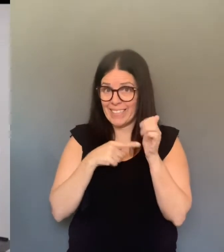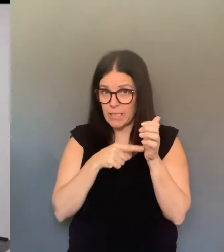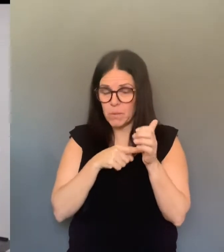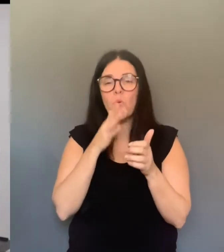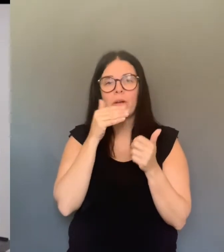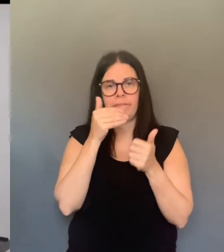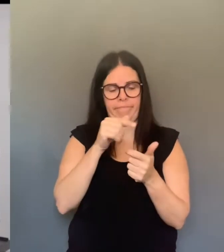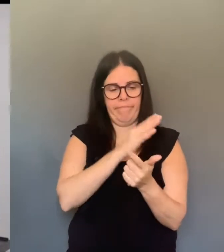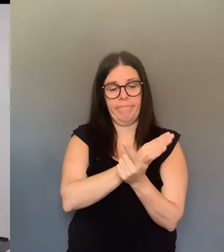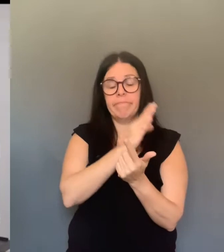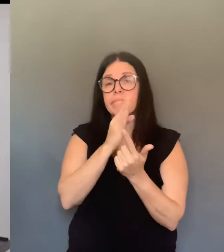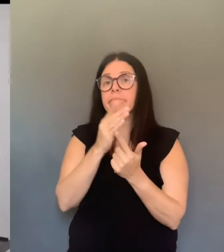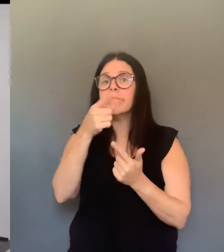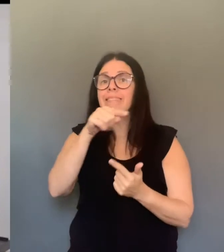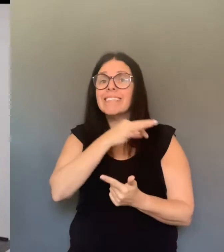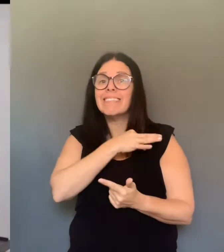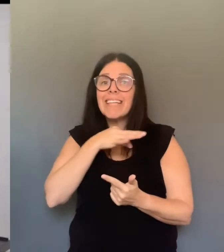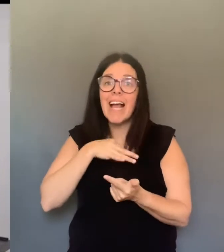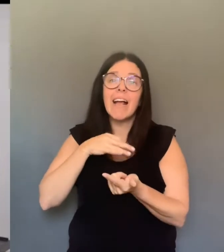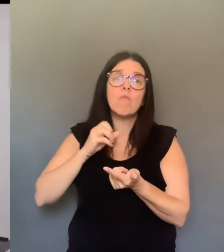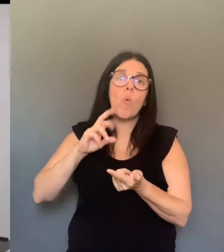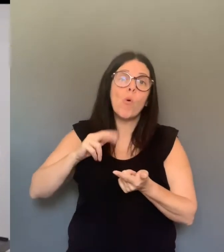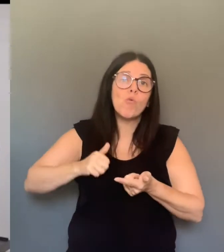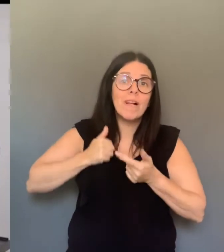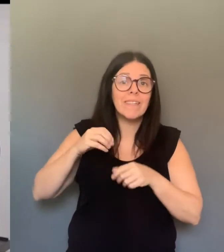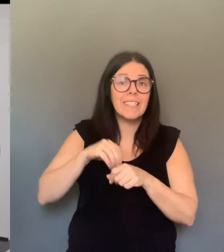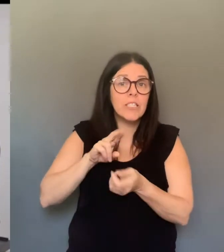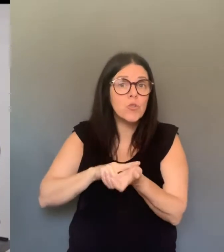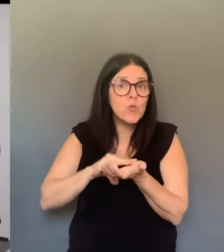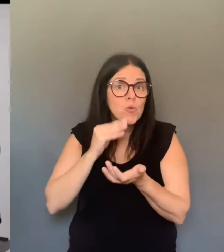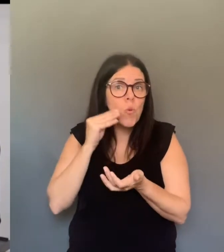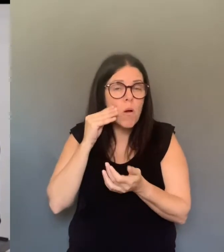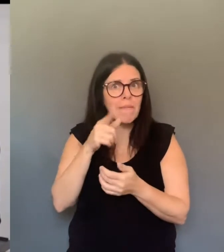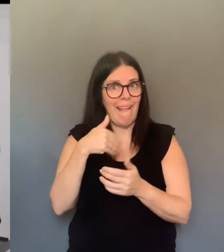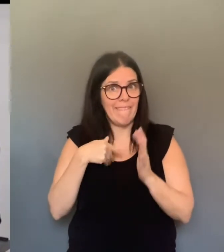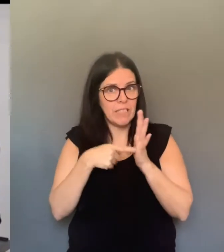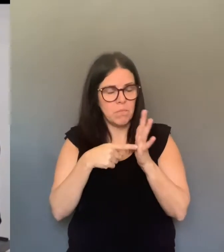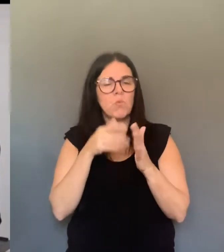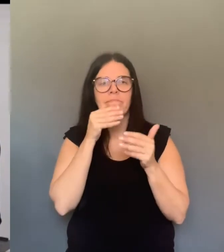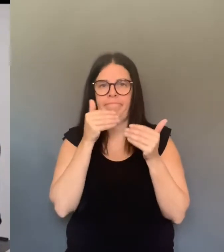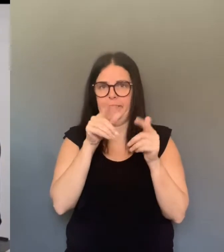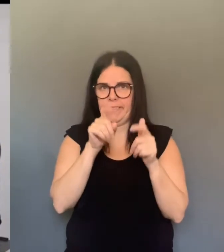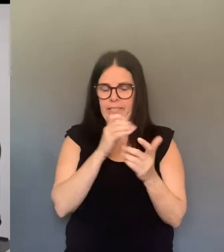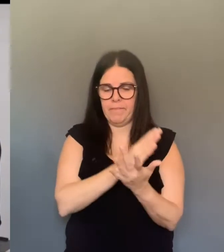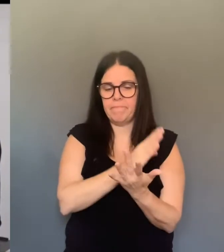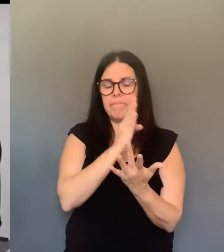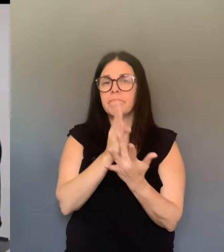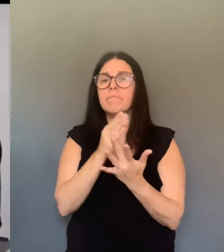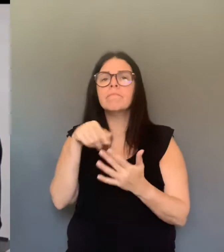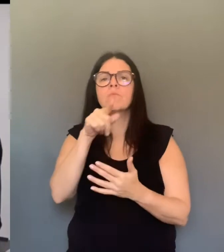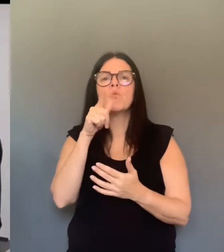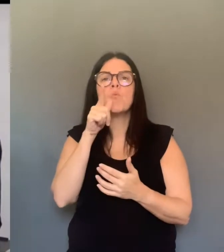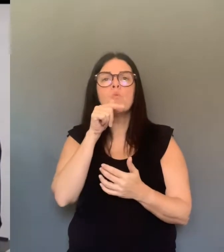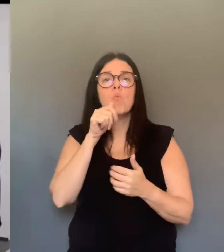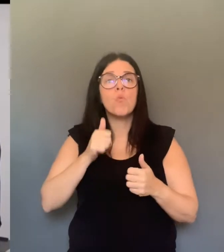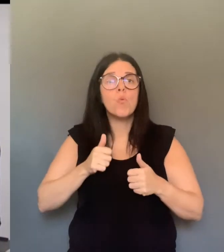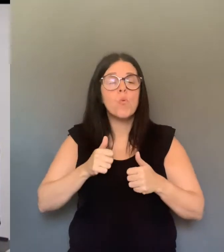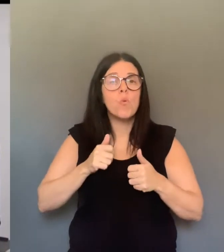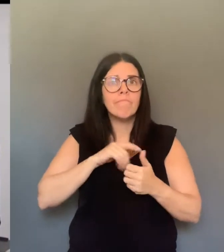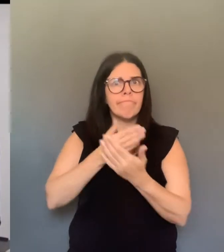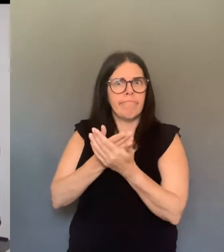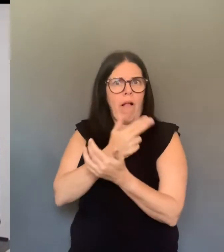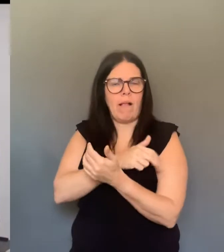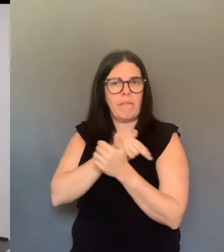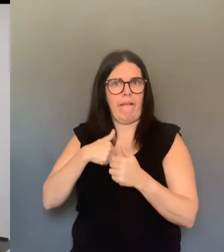continue to visit WECHU.org for the most current information and case counts. Many of our frequently asked questions are posted on our